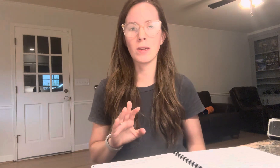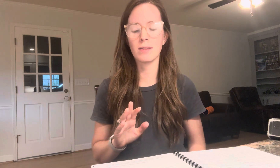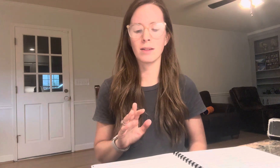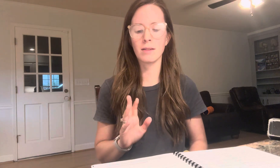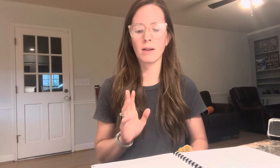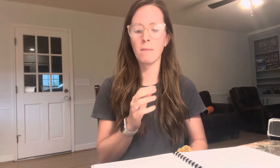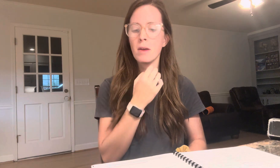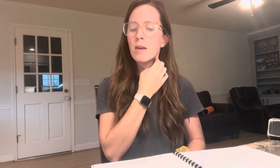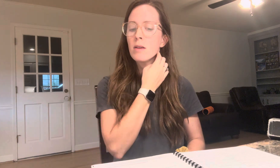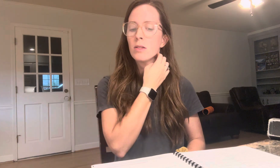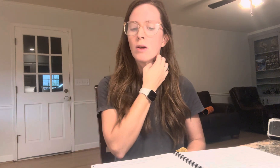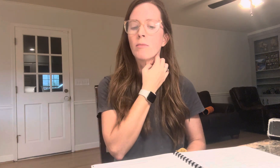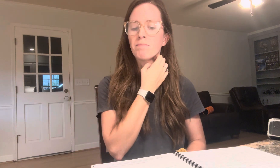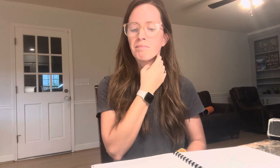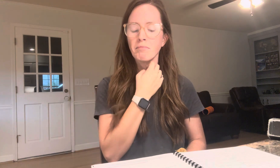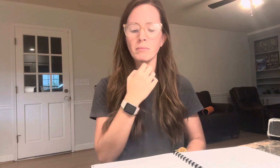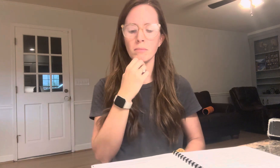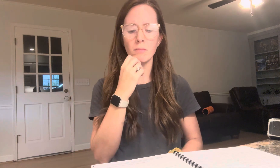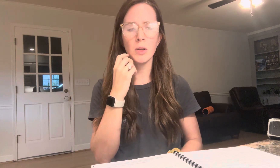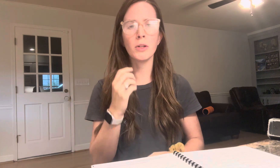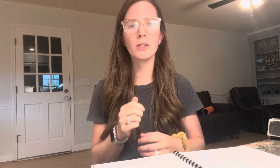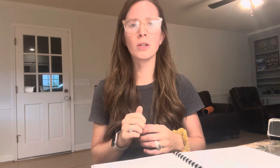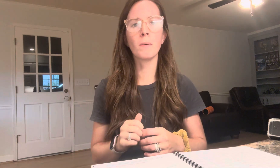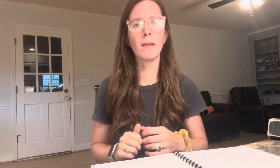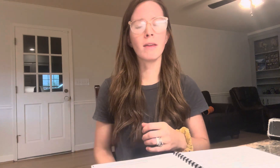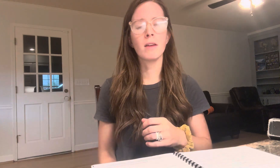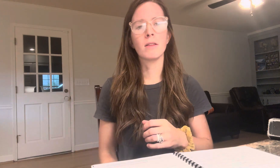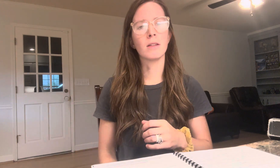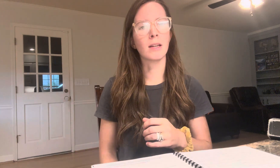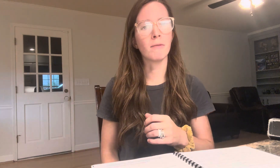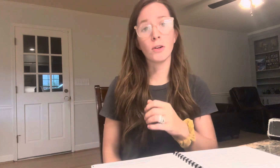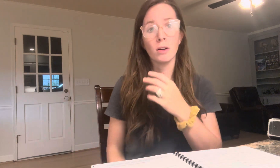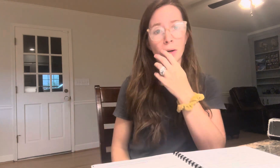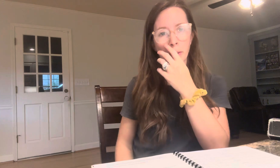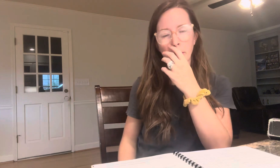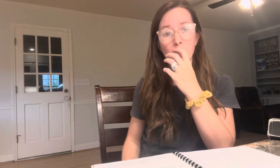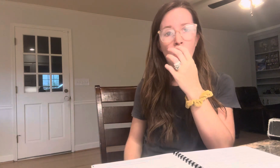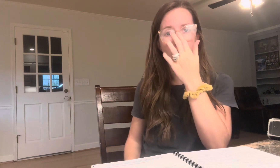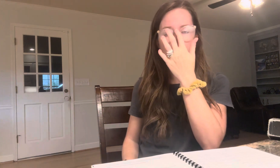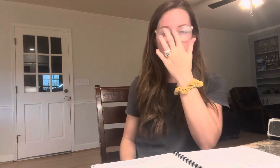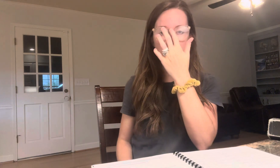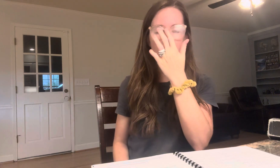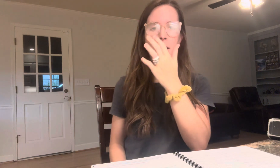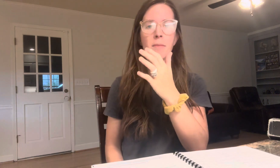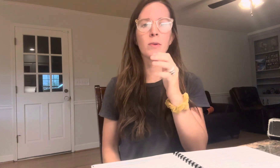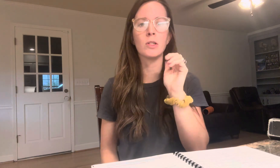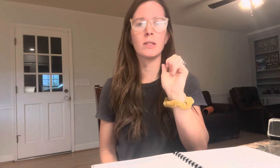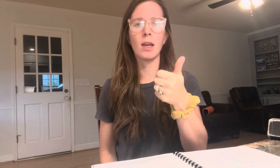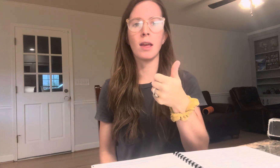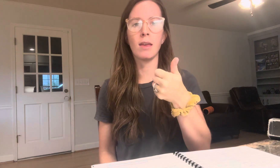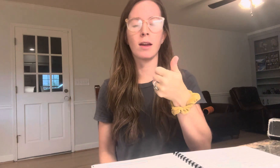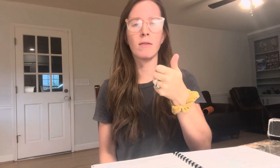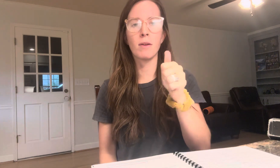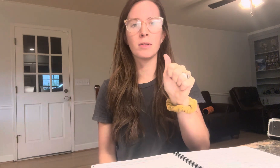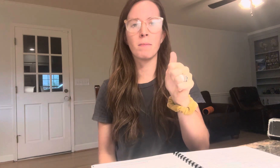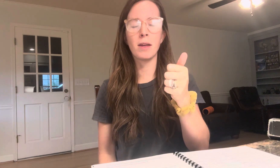going to stop. So you're going to start with a sign for not, which is a kind of thumbs up hand